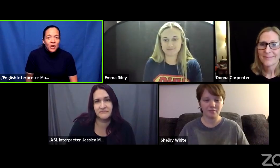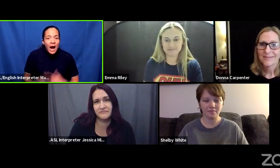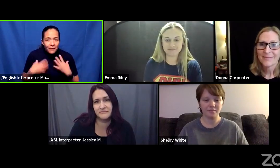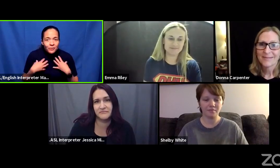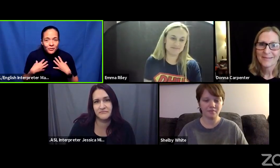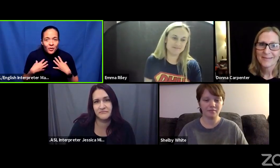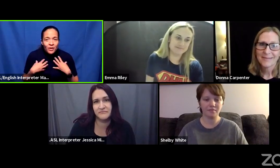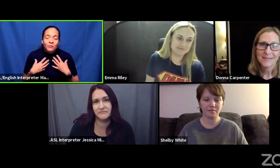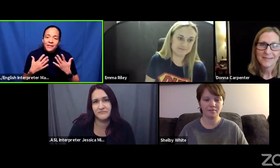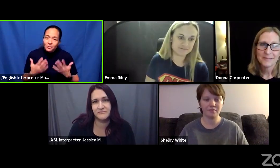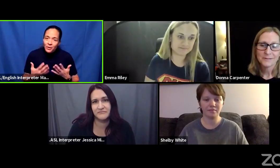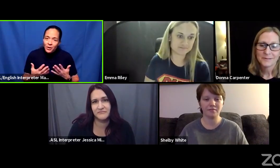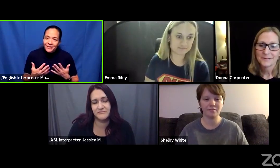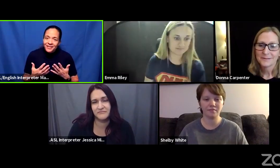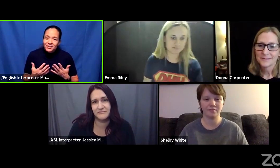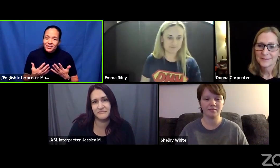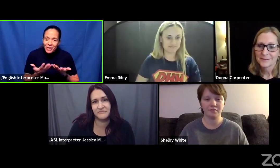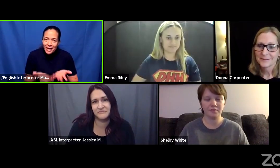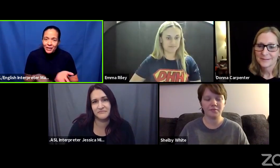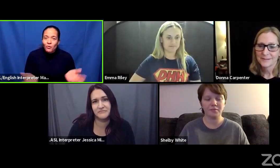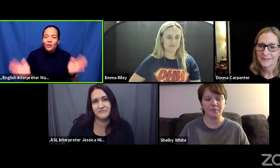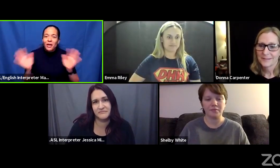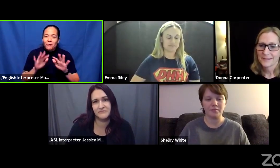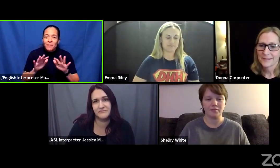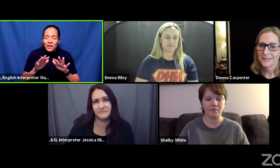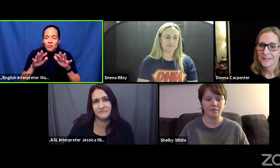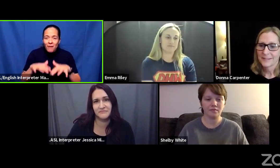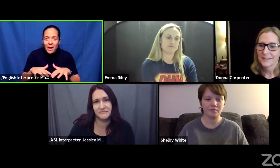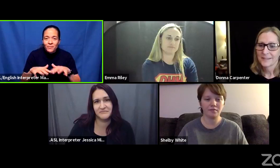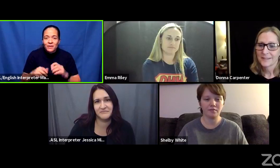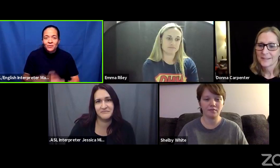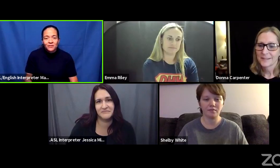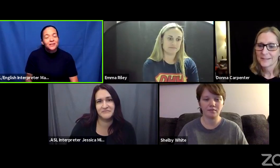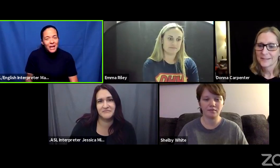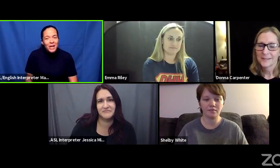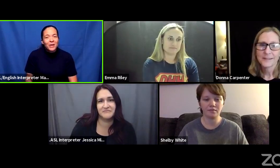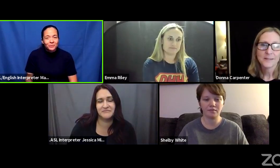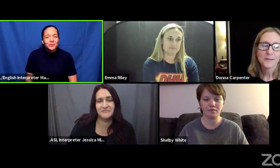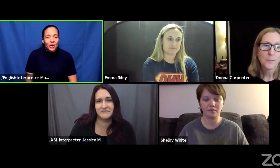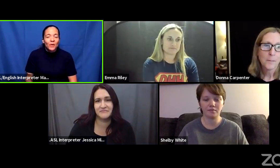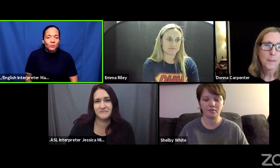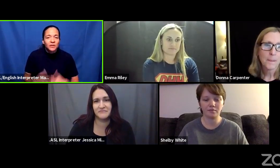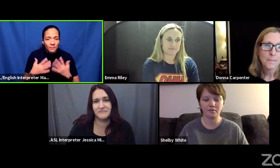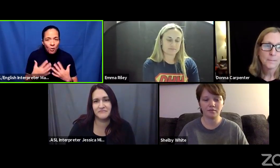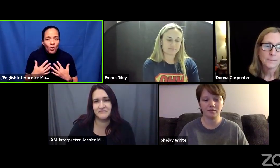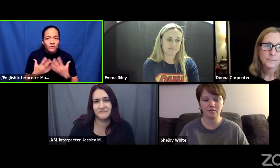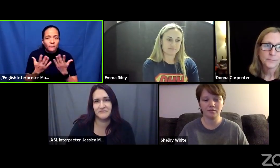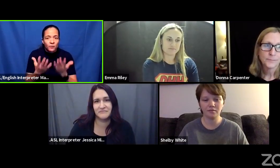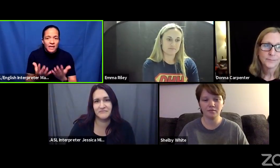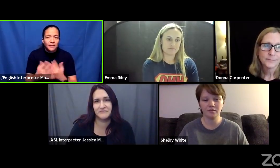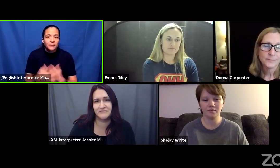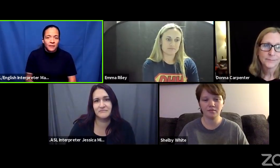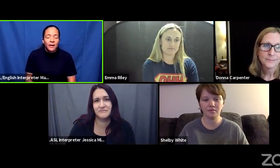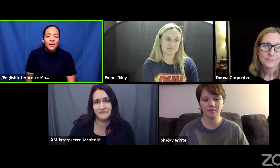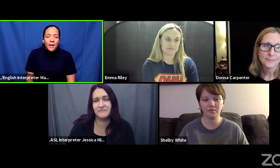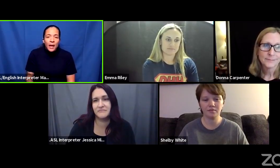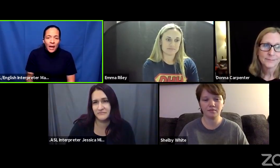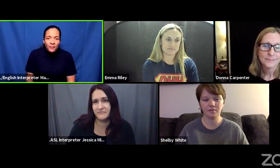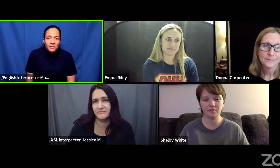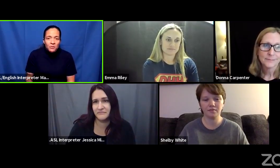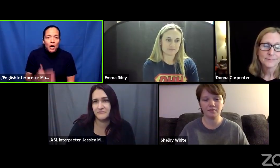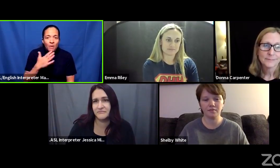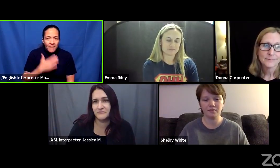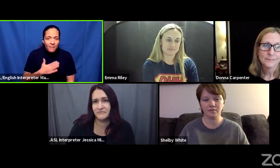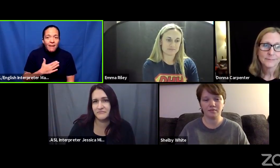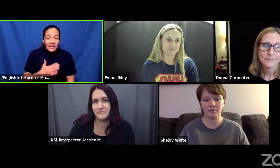it's, I was the one that was experiencing the change while everybody around me was the same. So it was important for me to